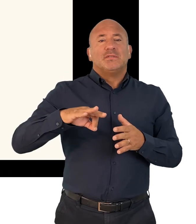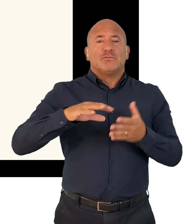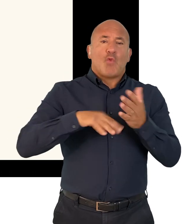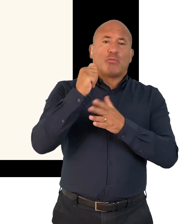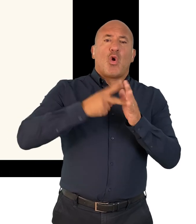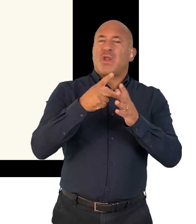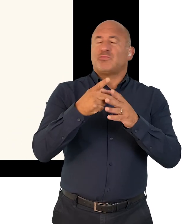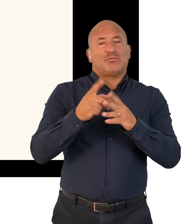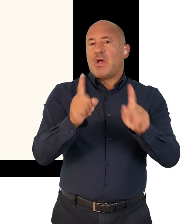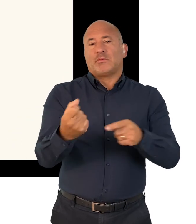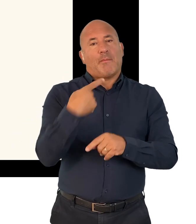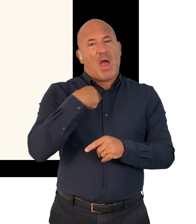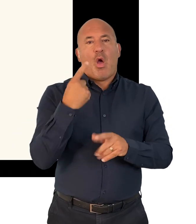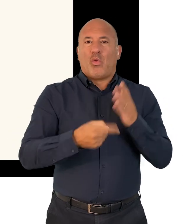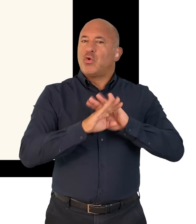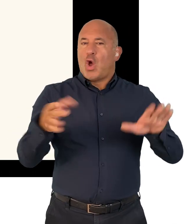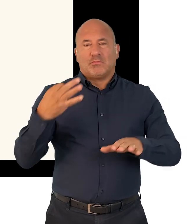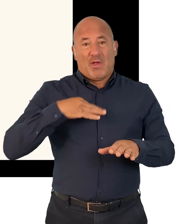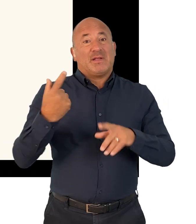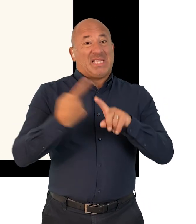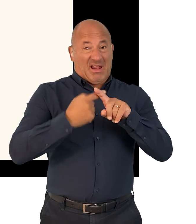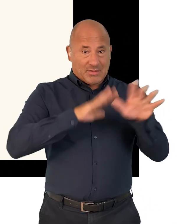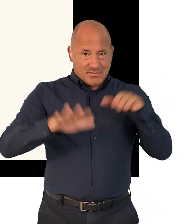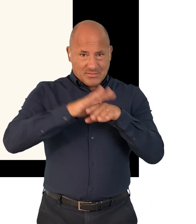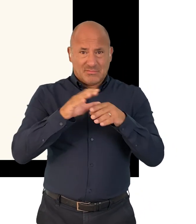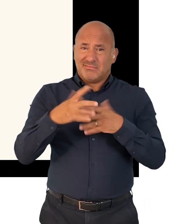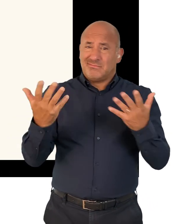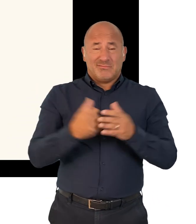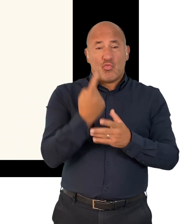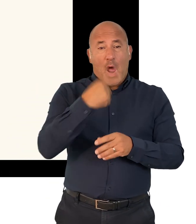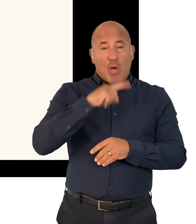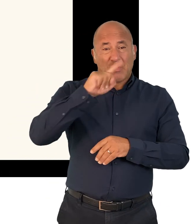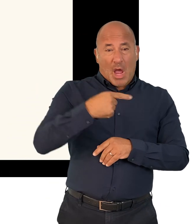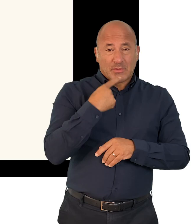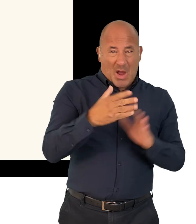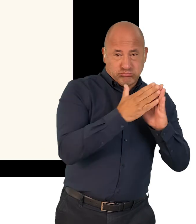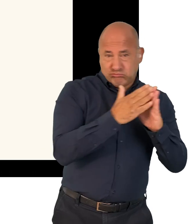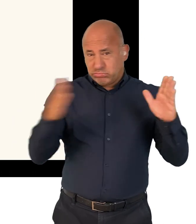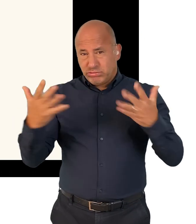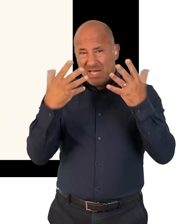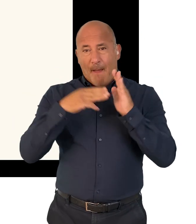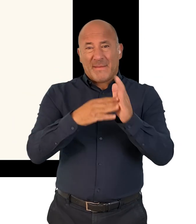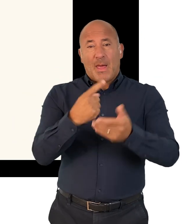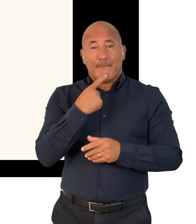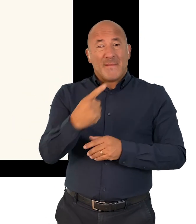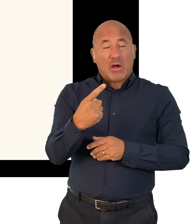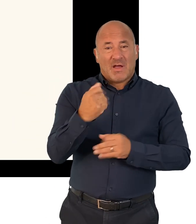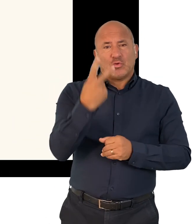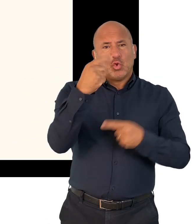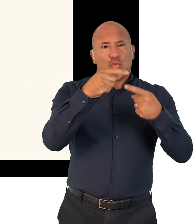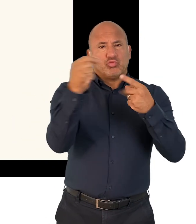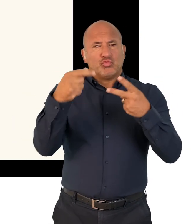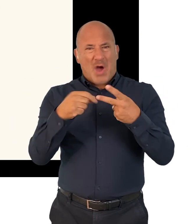in England. The fund covers grants from £100,000 to £10 million across two strands, which